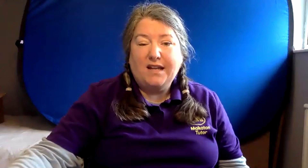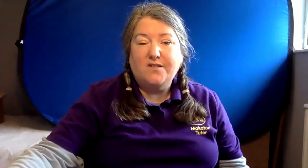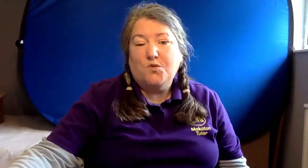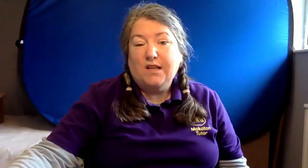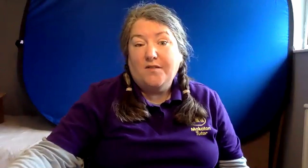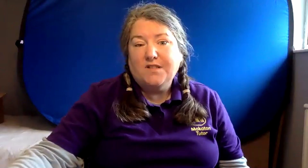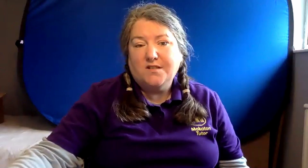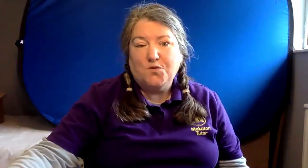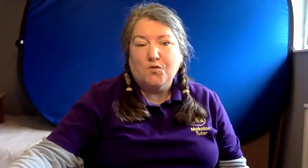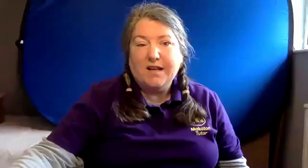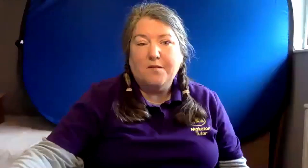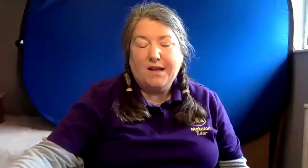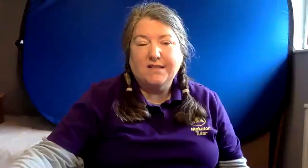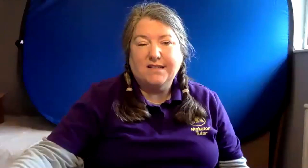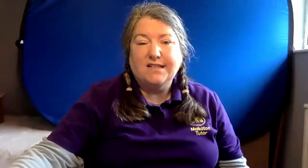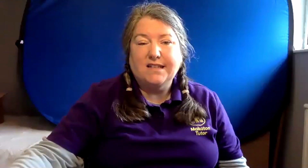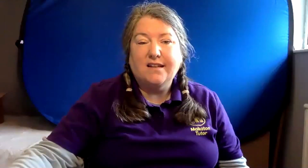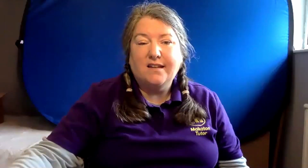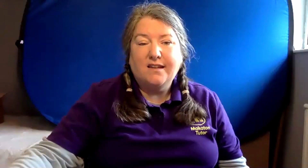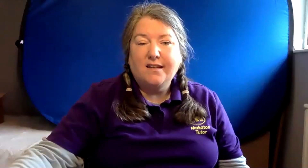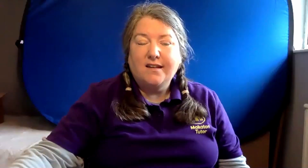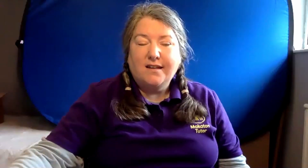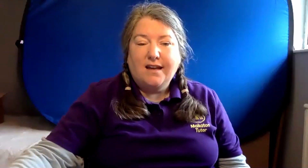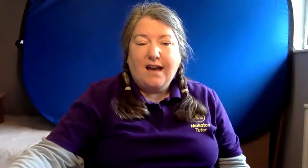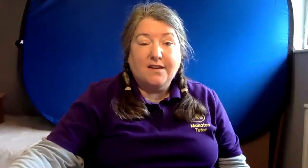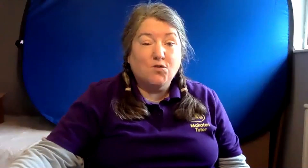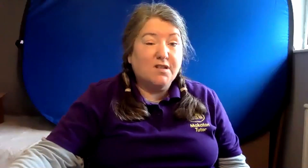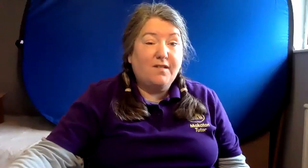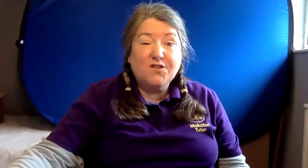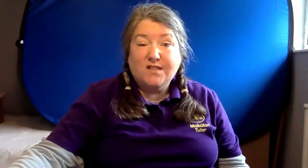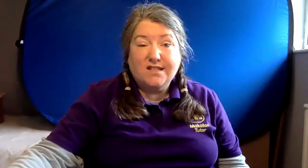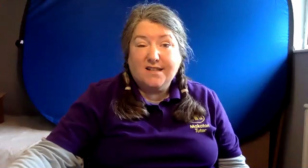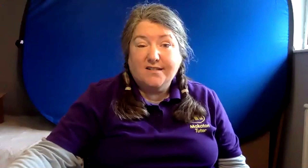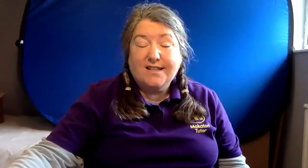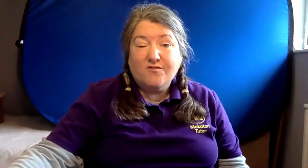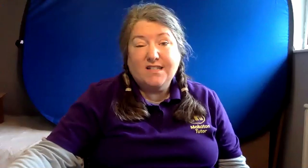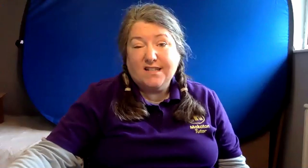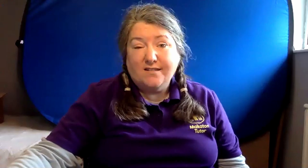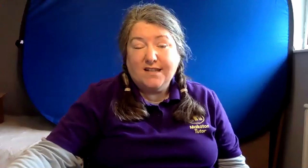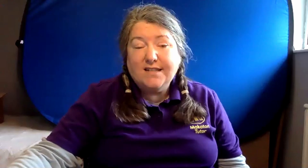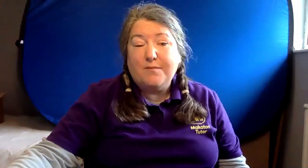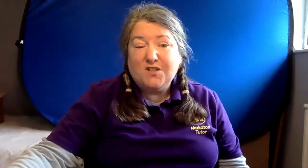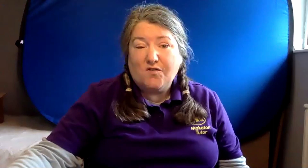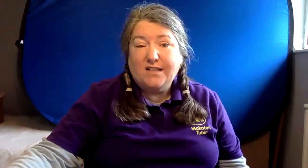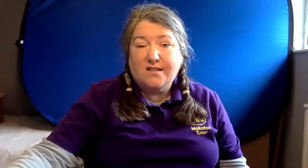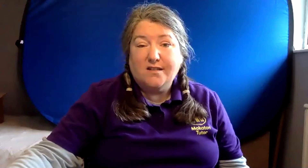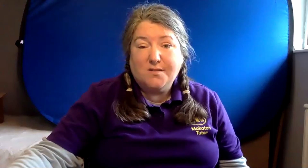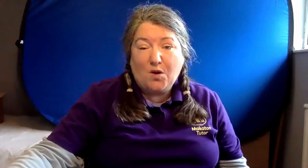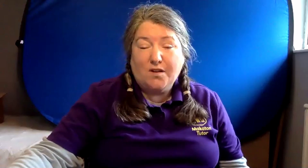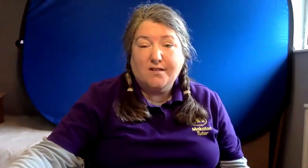into a loved story and makes it easier. And then also literacy skills, it demonstrates that the spoken and